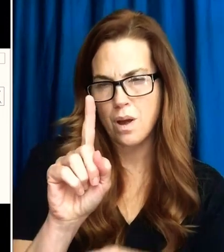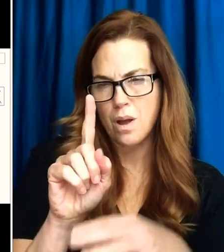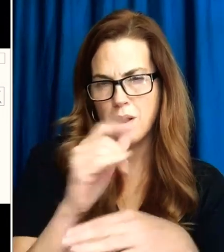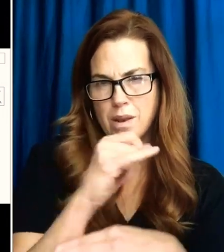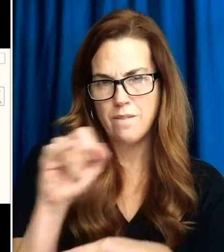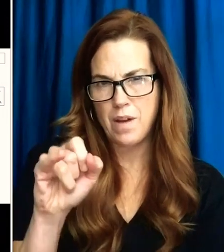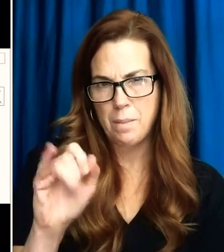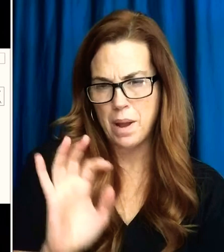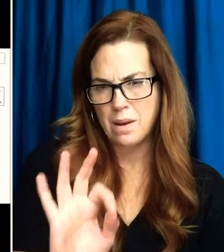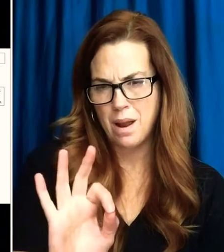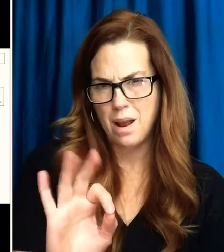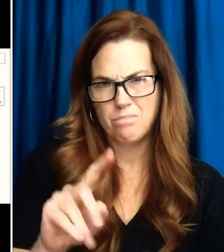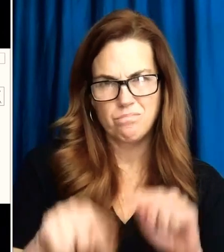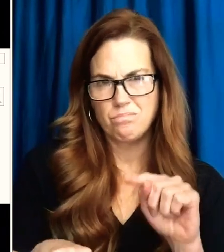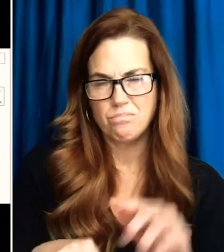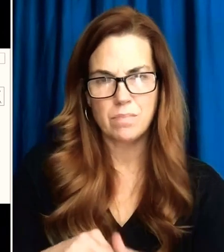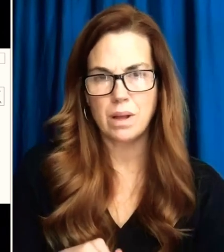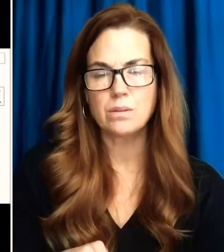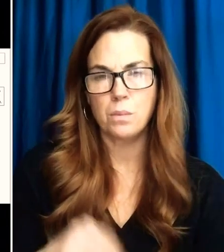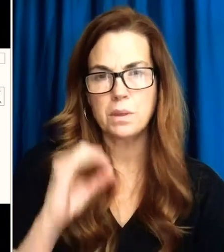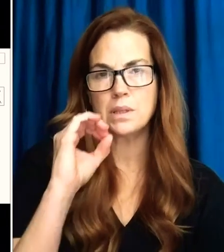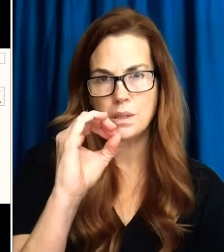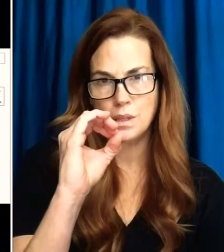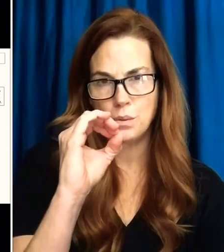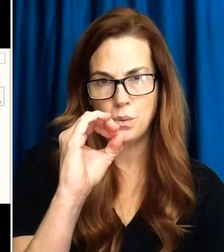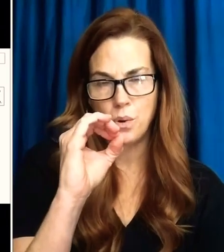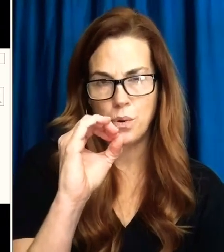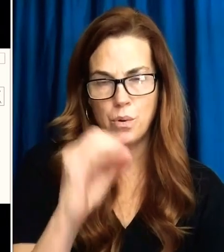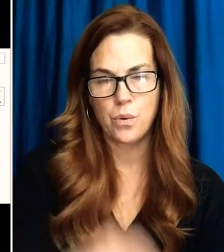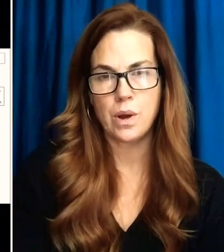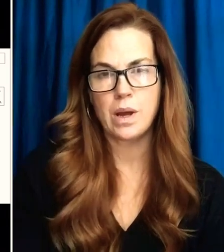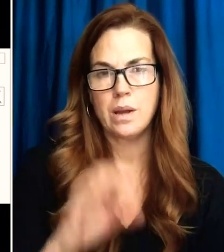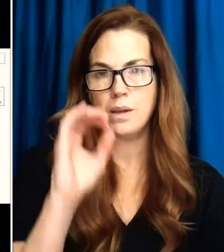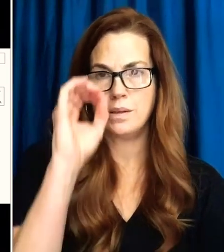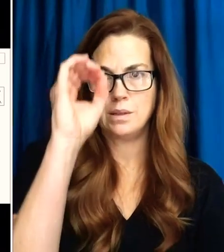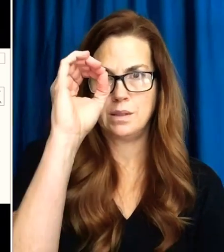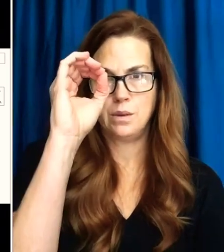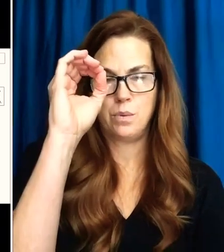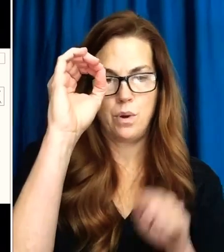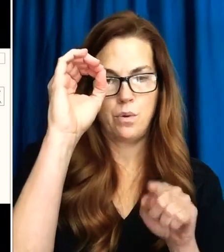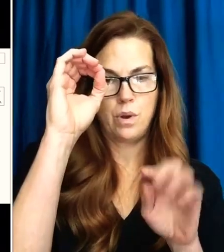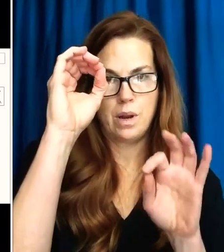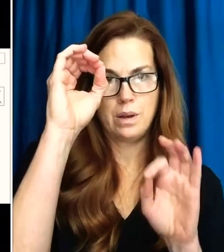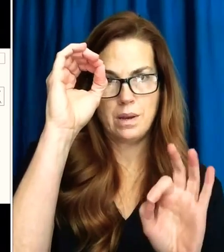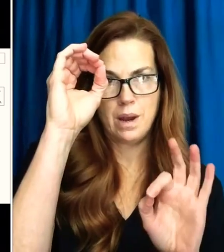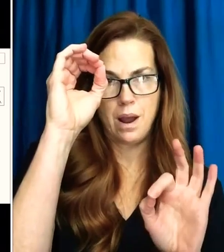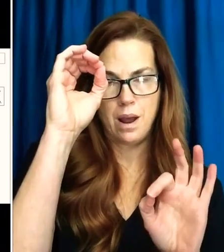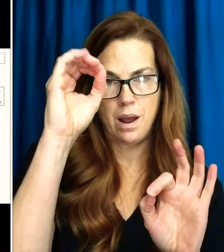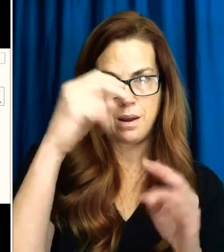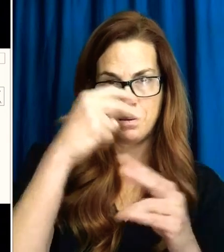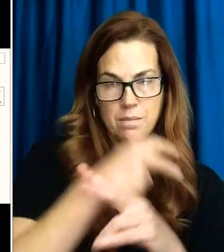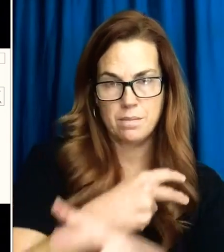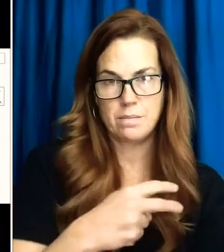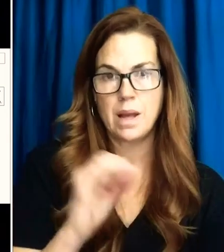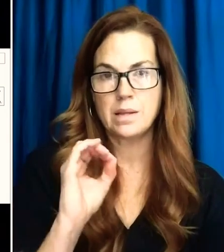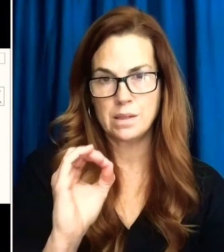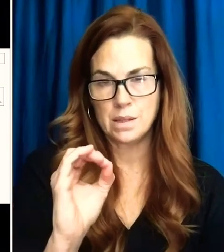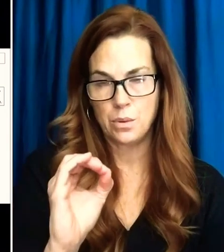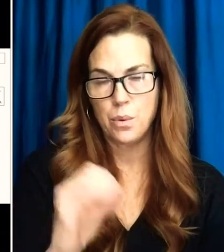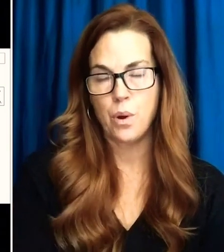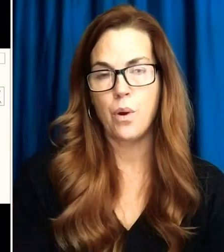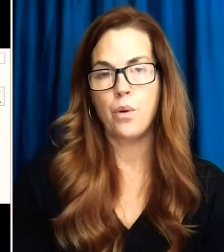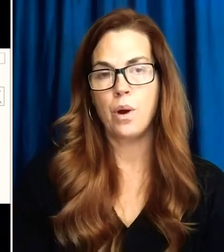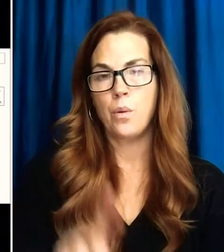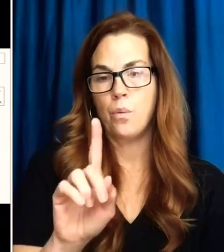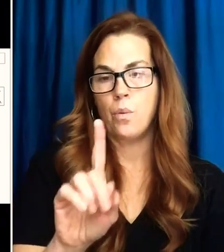0. 0 times 9 is 0. 1 minus 0 is 1. Then